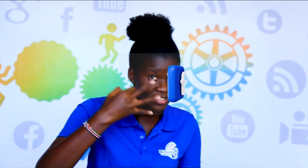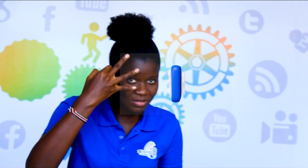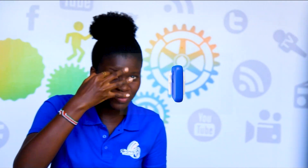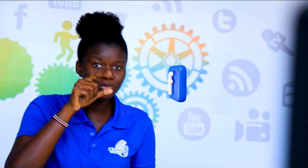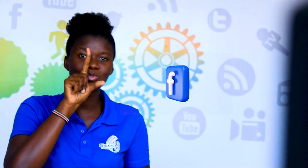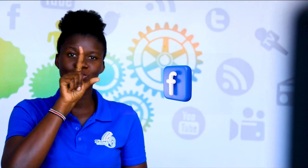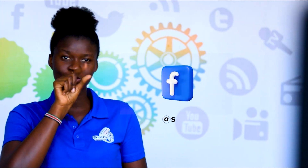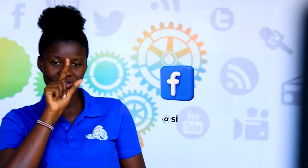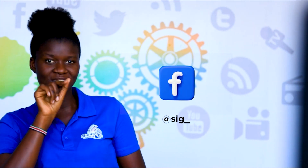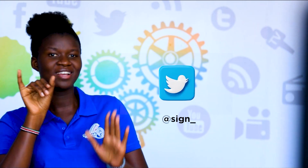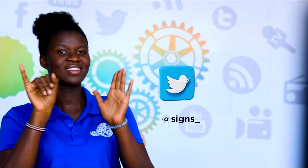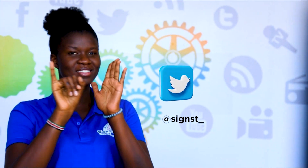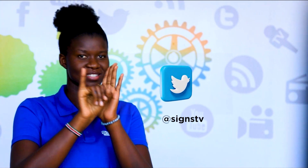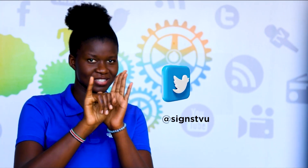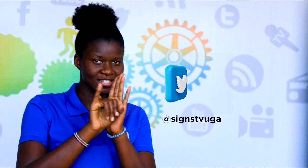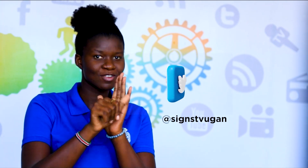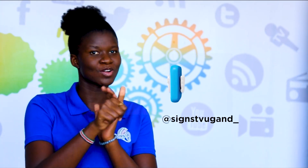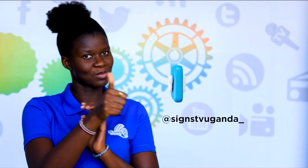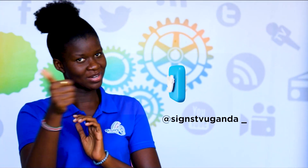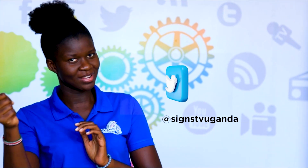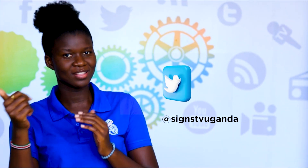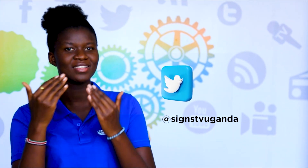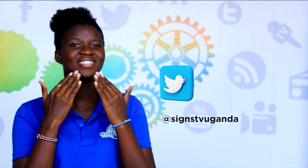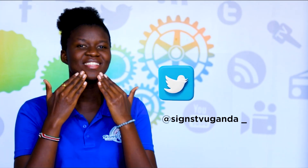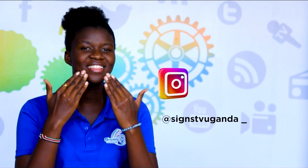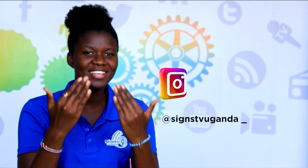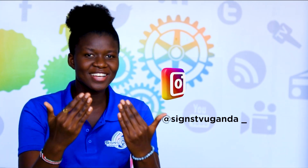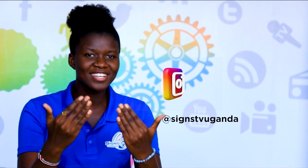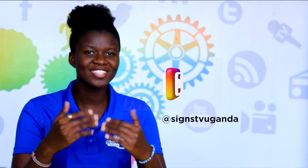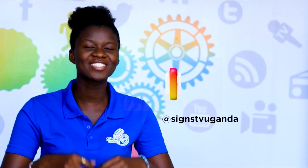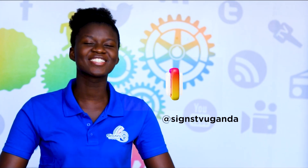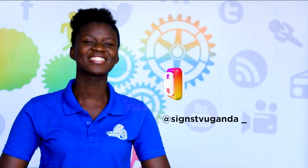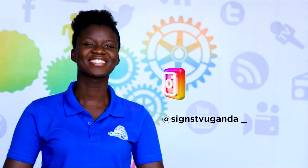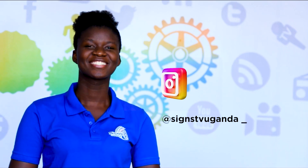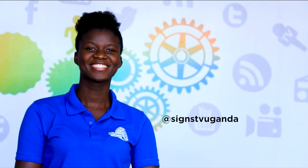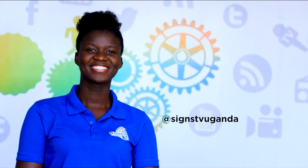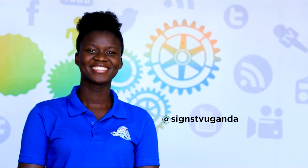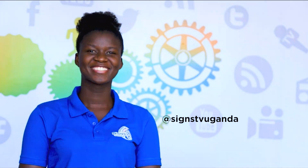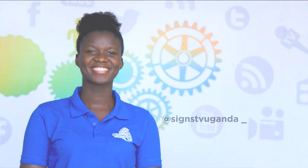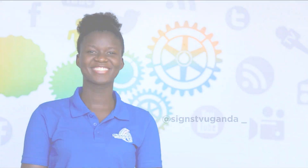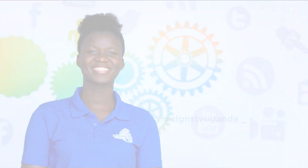Facebook, Twitter, Instagram, and many other social media handles.